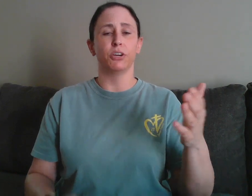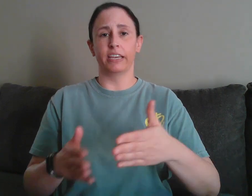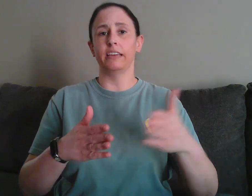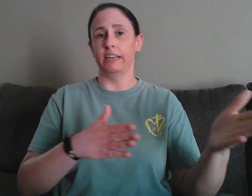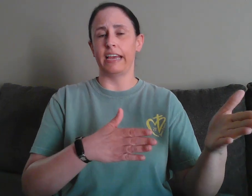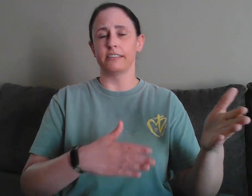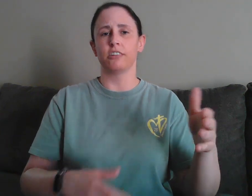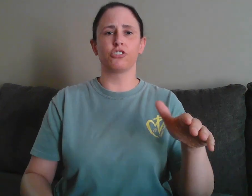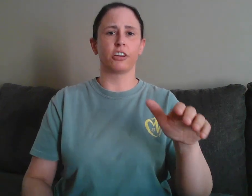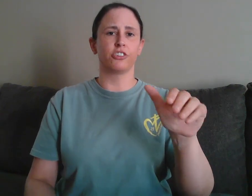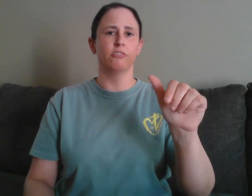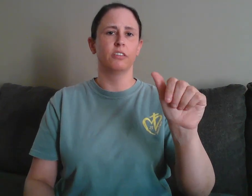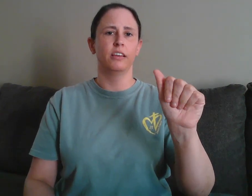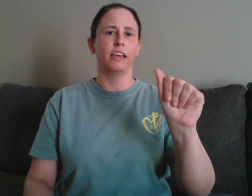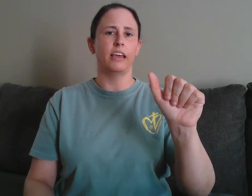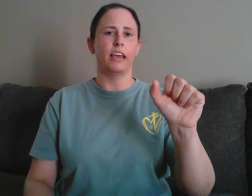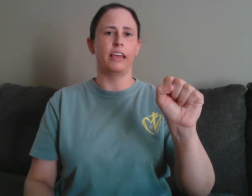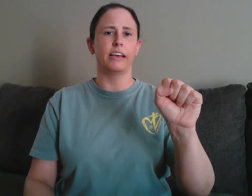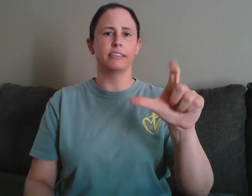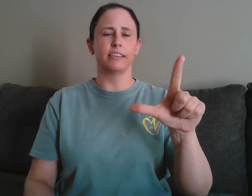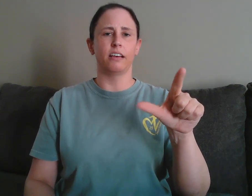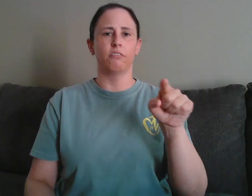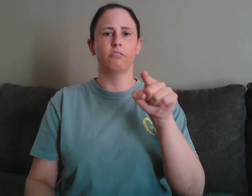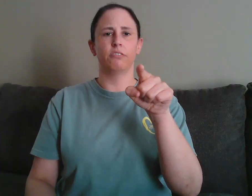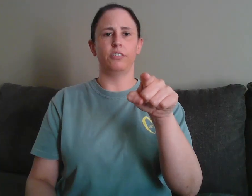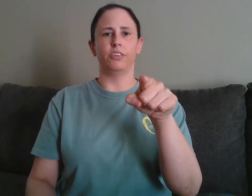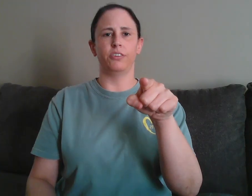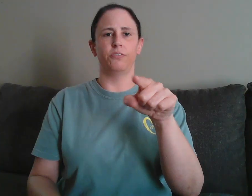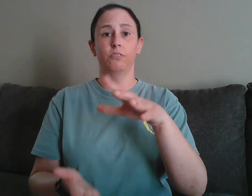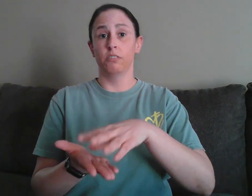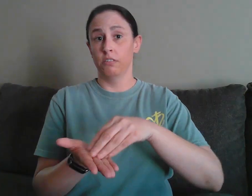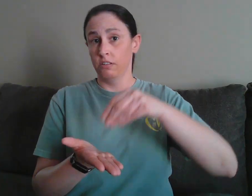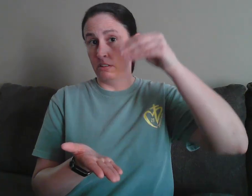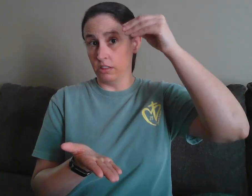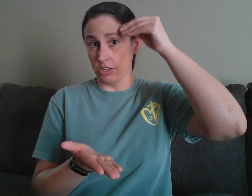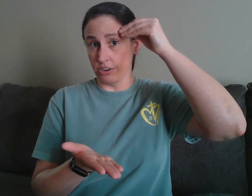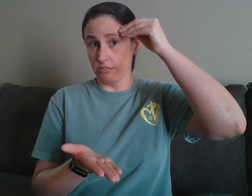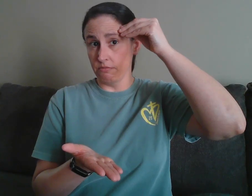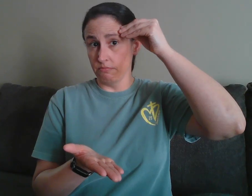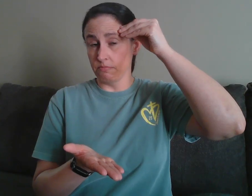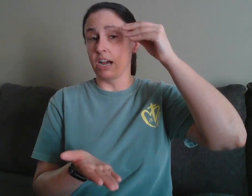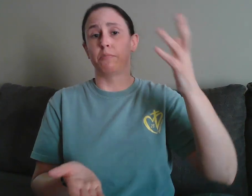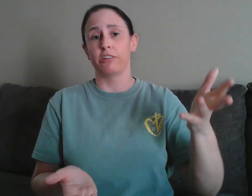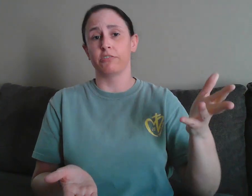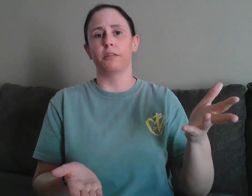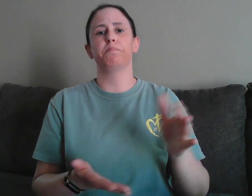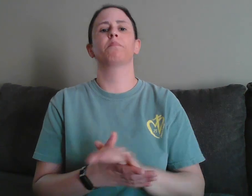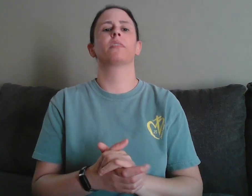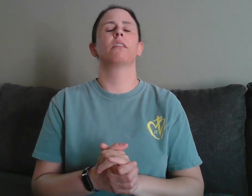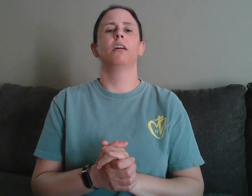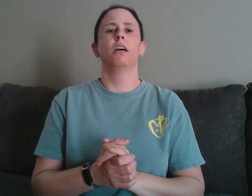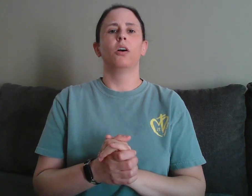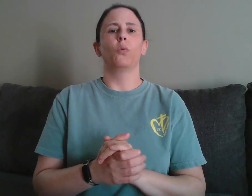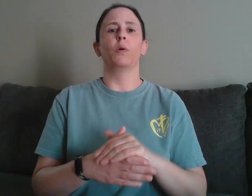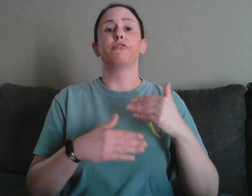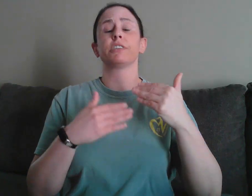it in ASL structure. ASL, you, learn, eyebrows up. When you